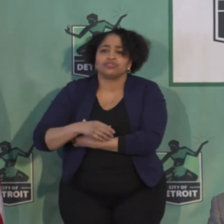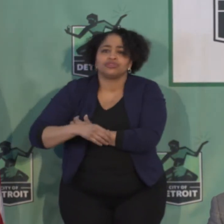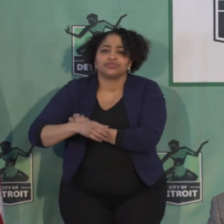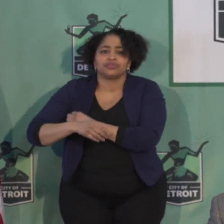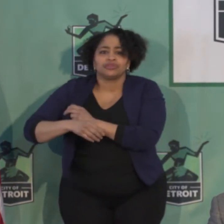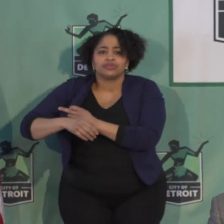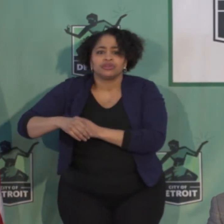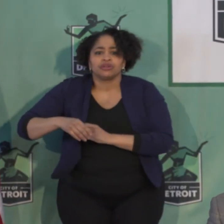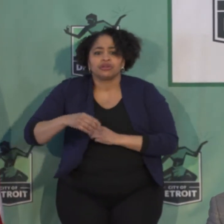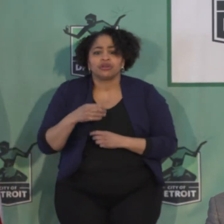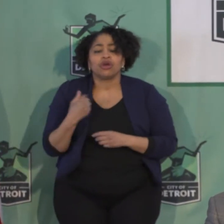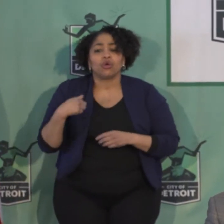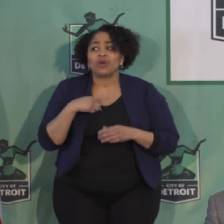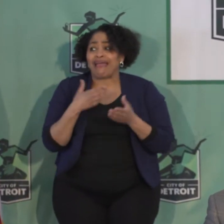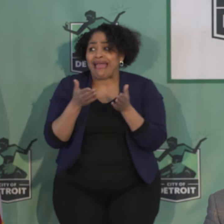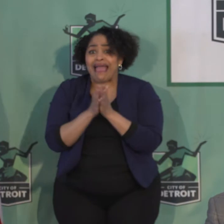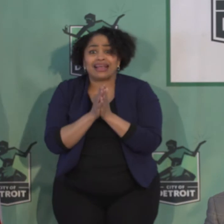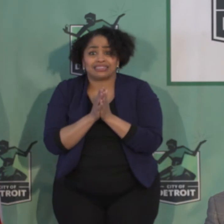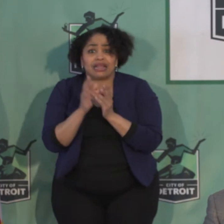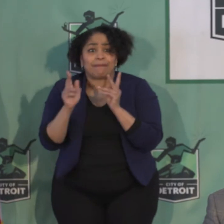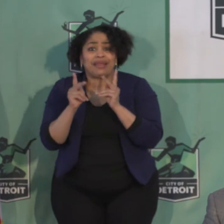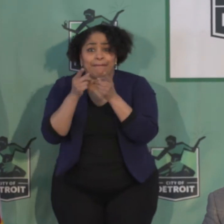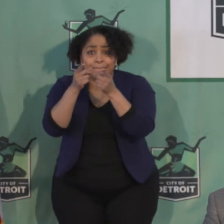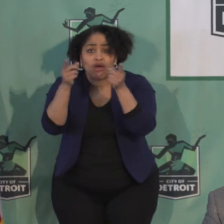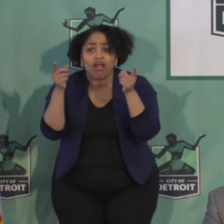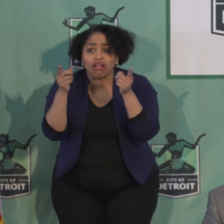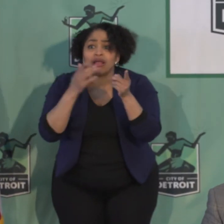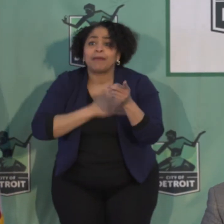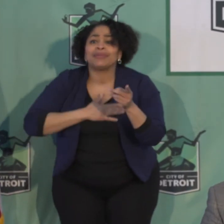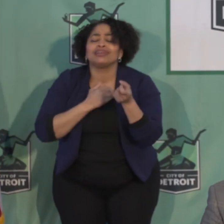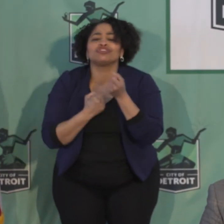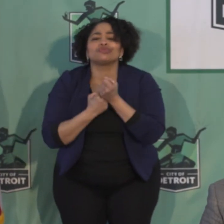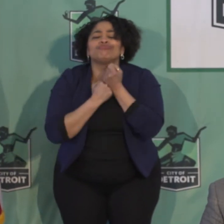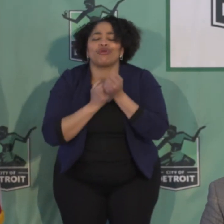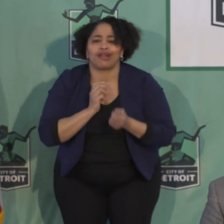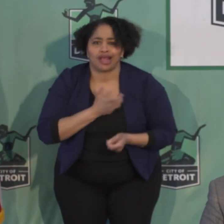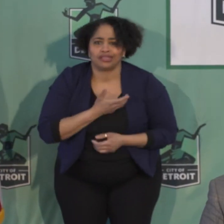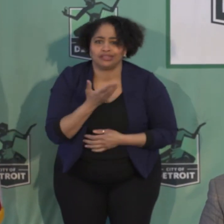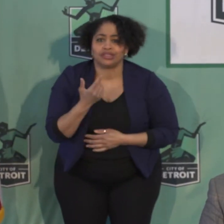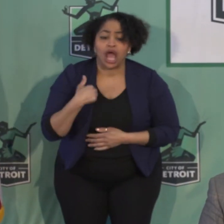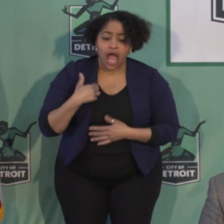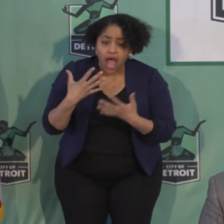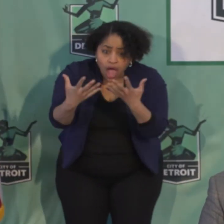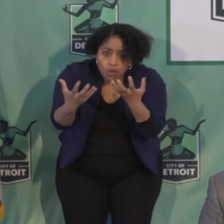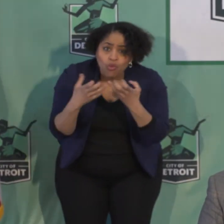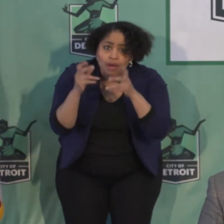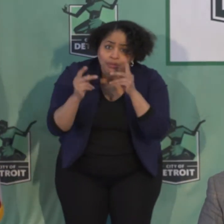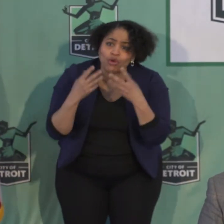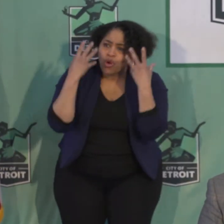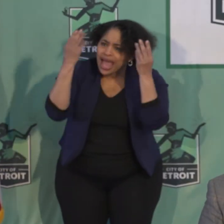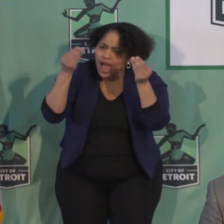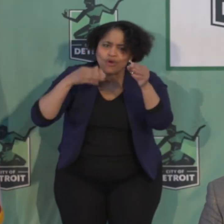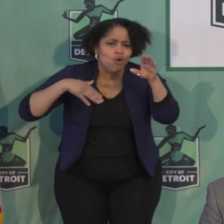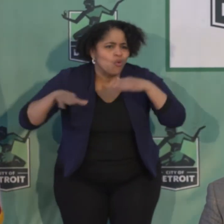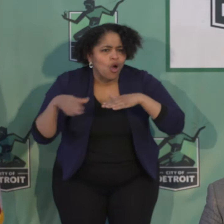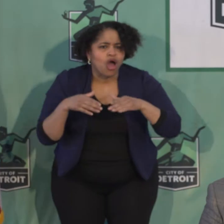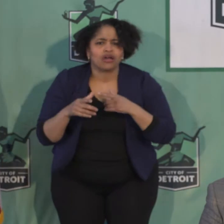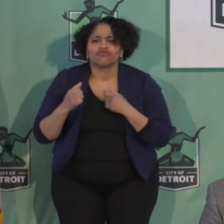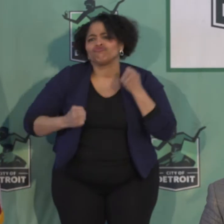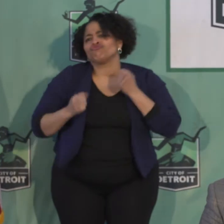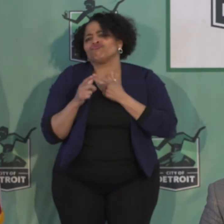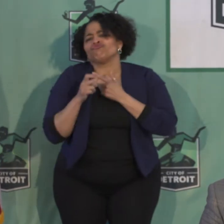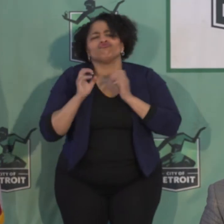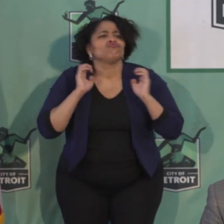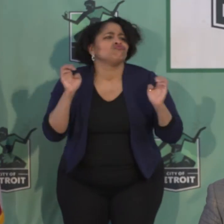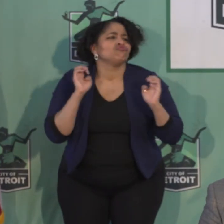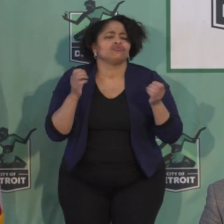And we're asking the public to support us on this. I want people to be able to go out and take a walk or a run right now and use